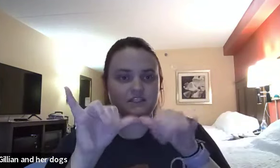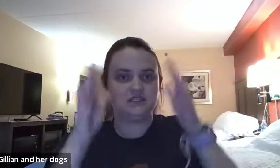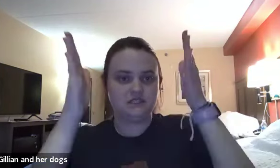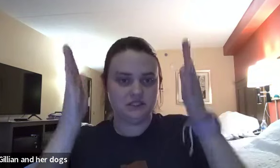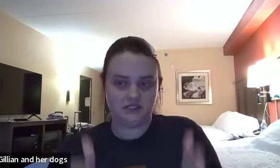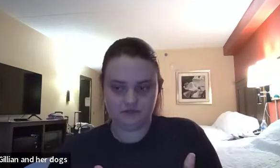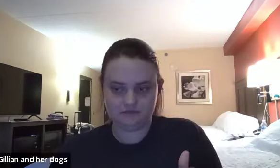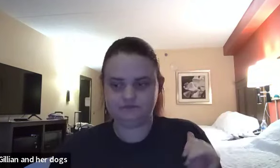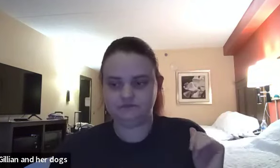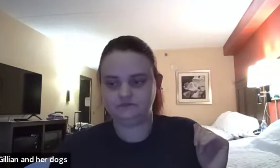engineer.